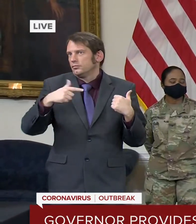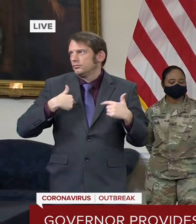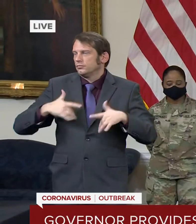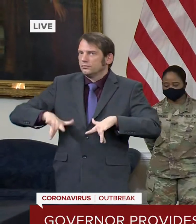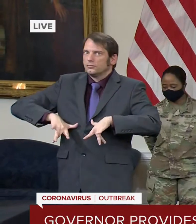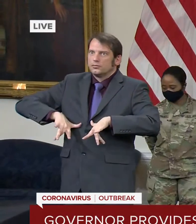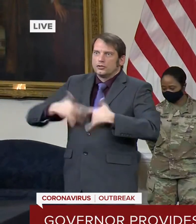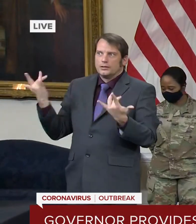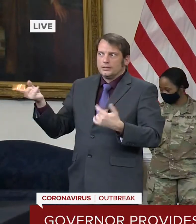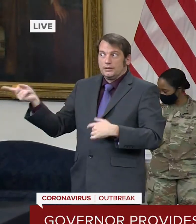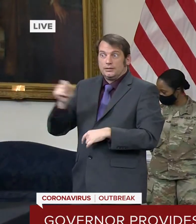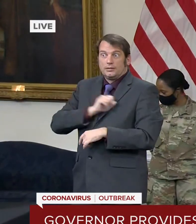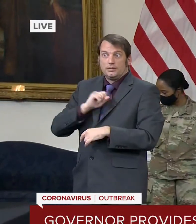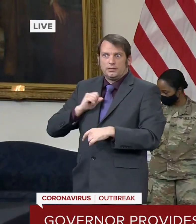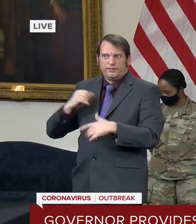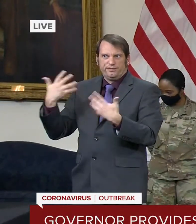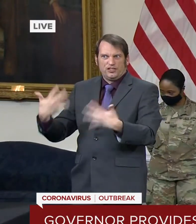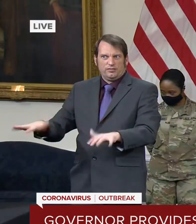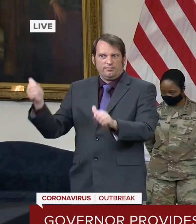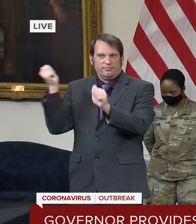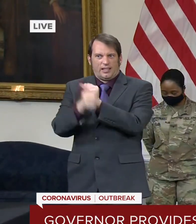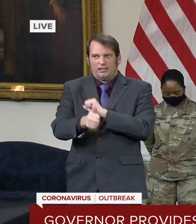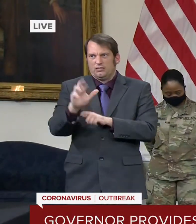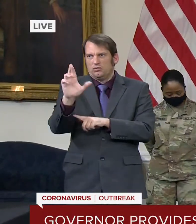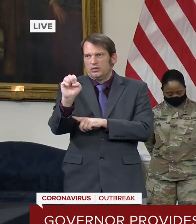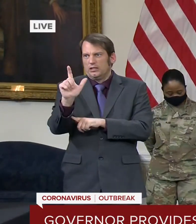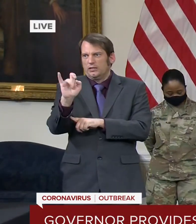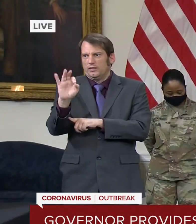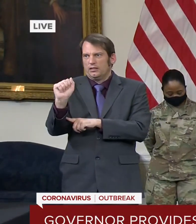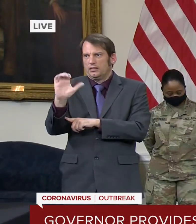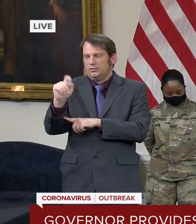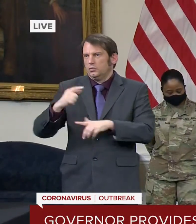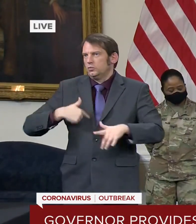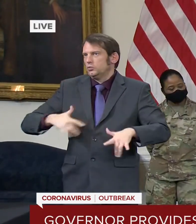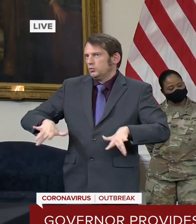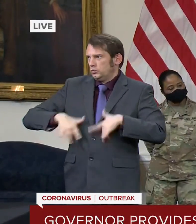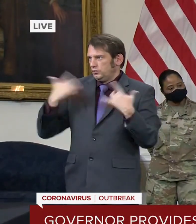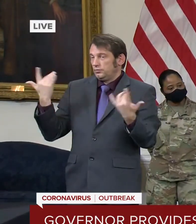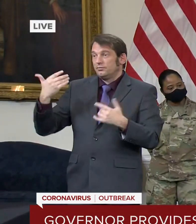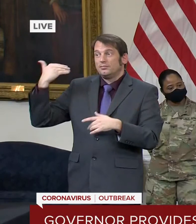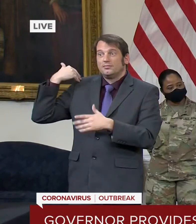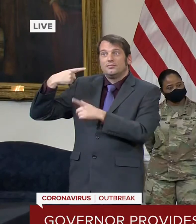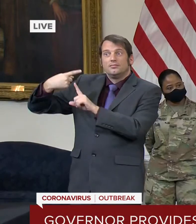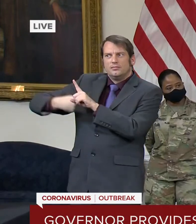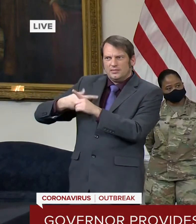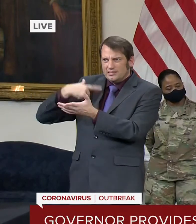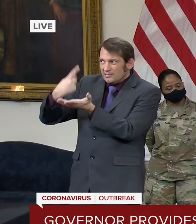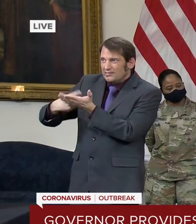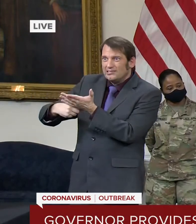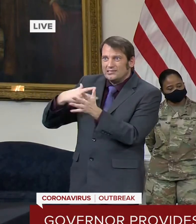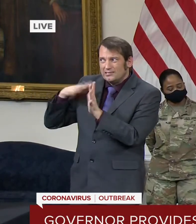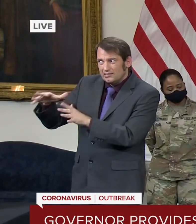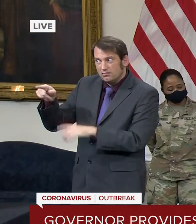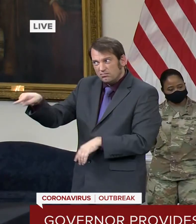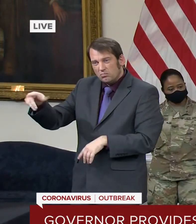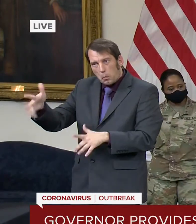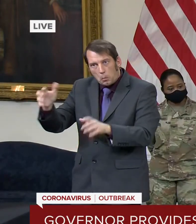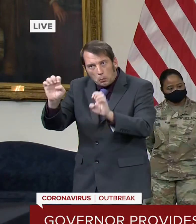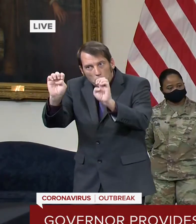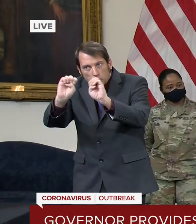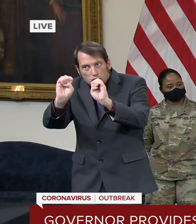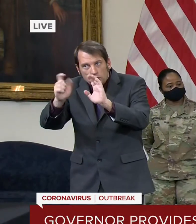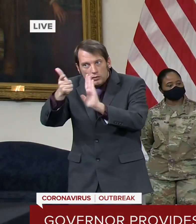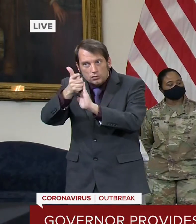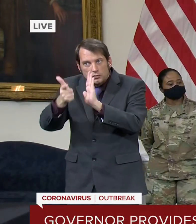been talking with the presiding officers for more than a month about this. This is emergency legislation that is